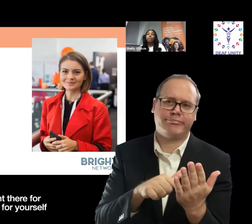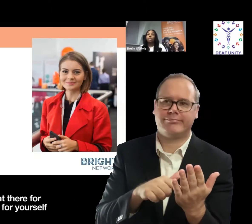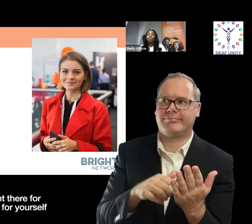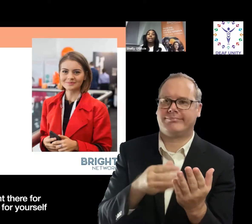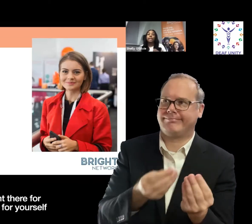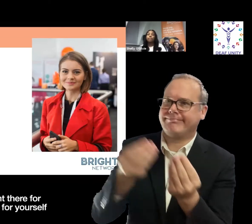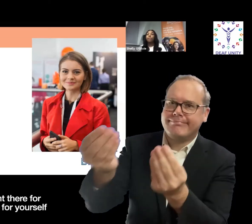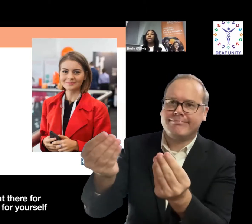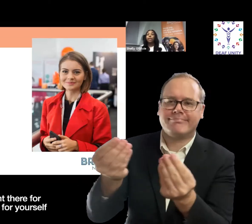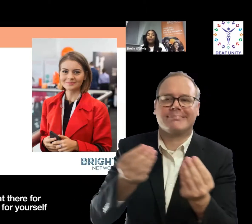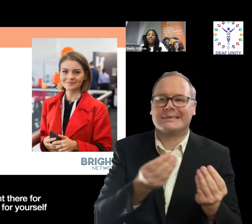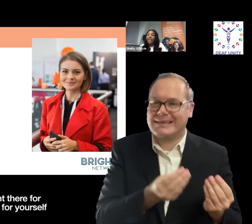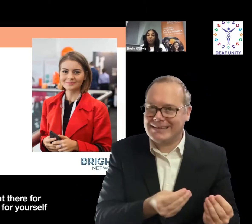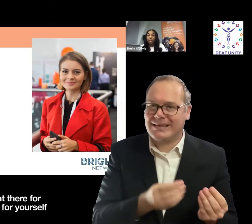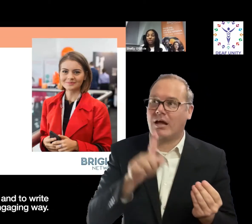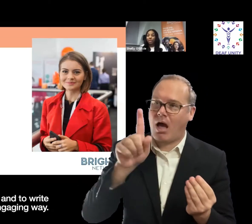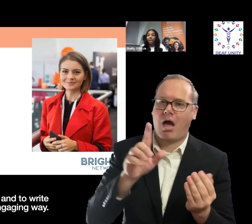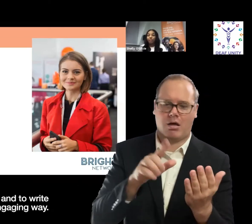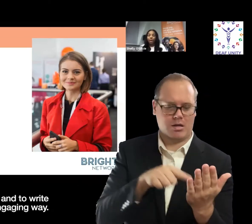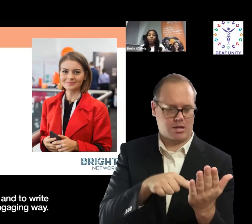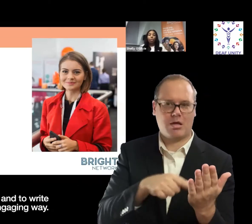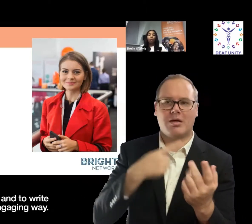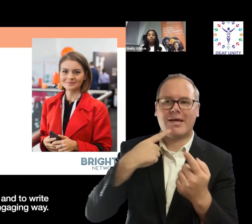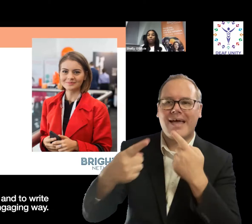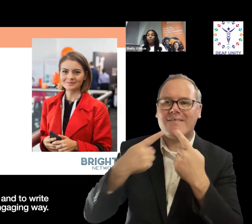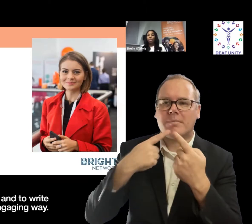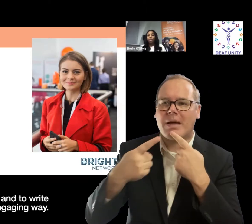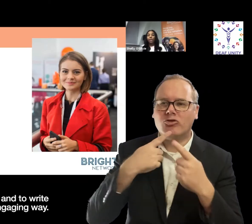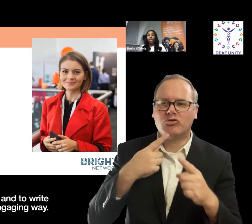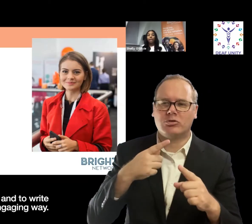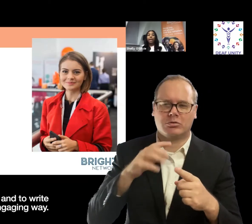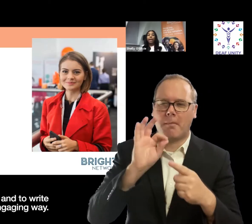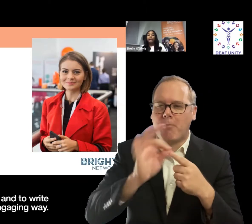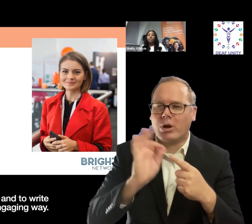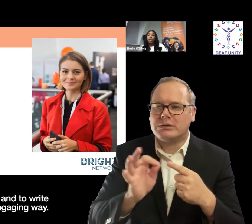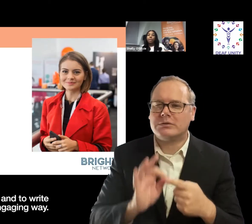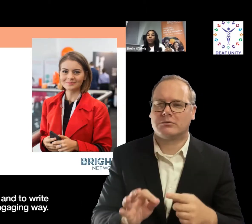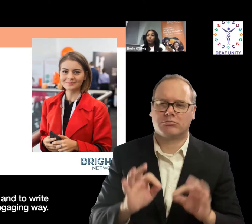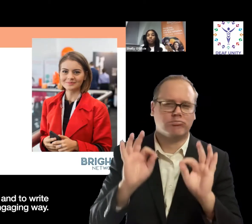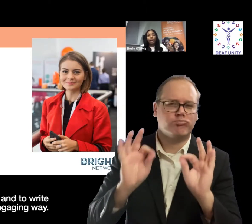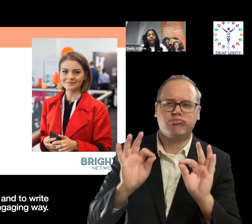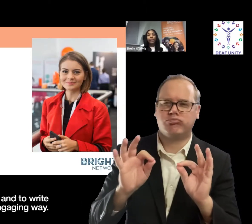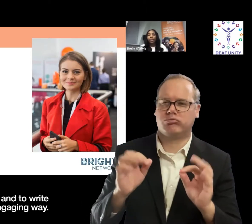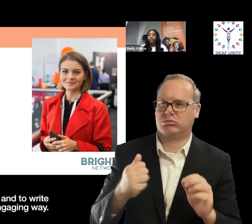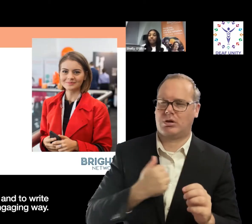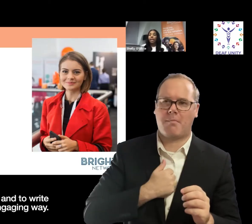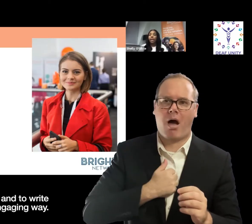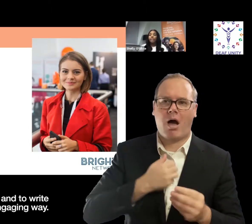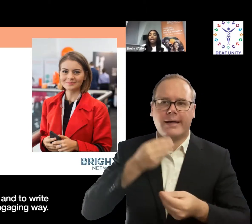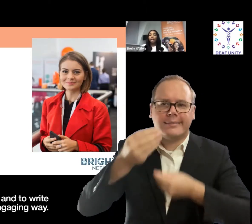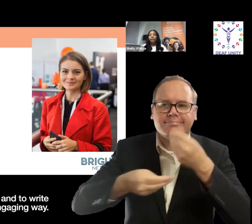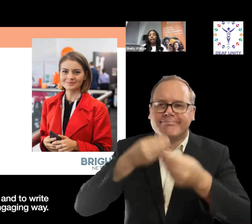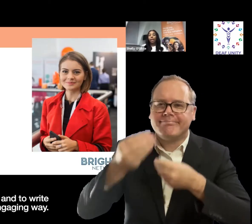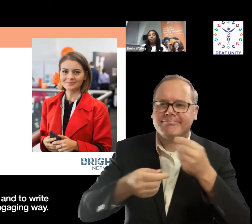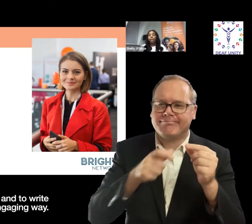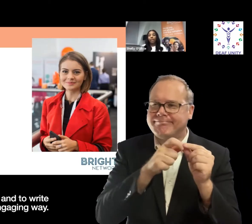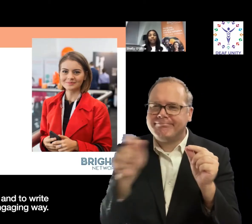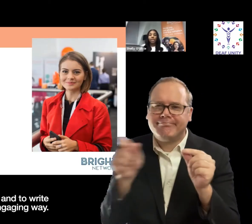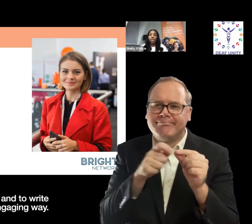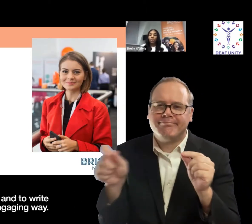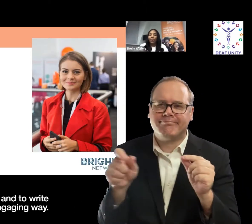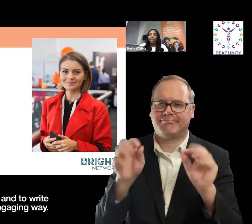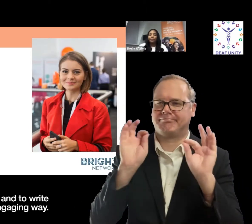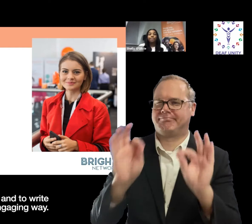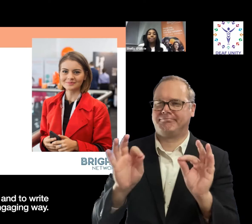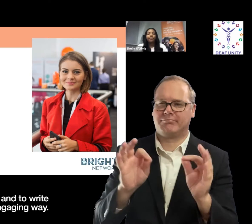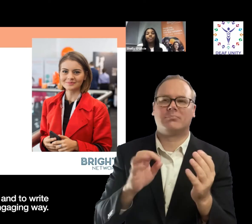there for you to really exemplify, even if just yourself, all the great work that you've done, and to write that in a really clear, concise, and